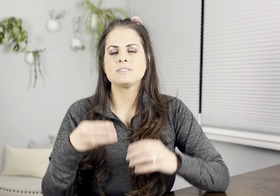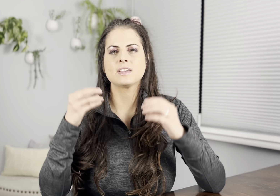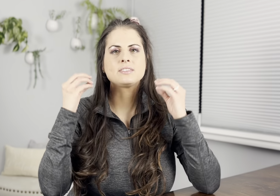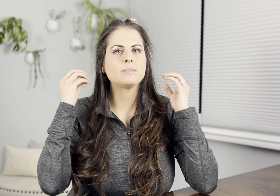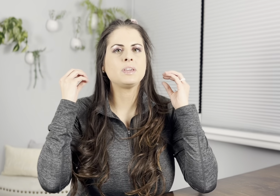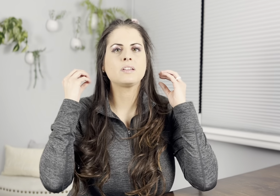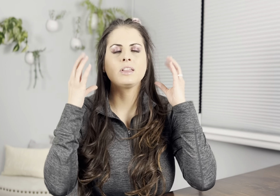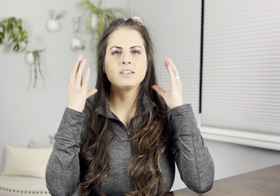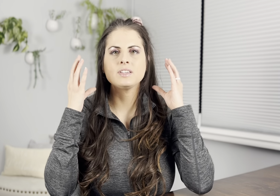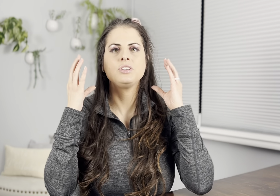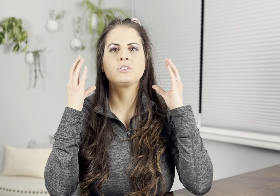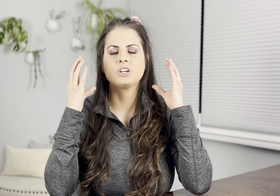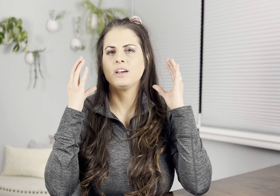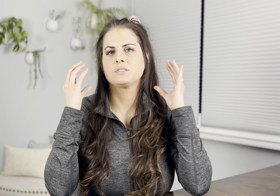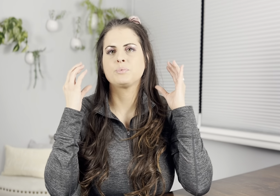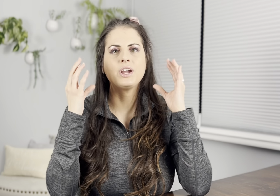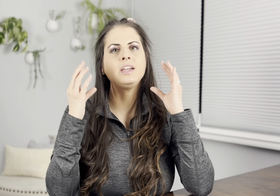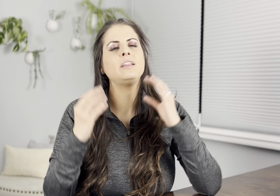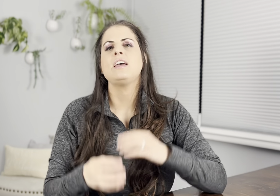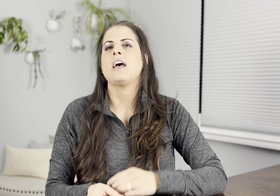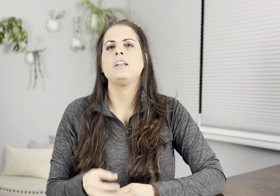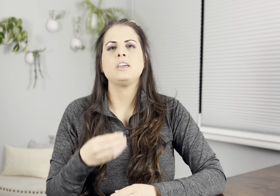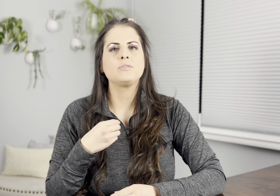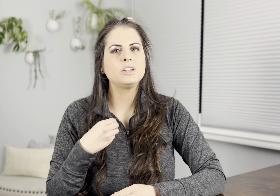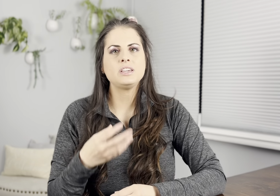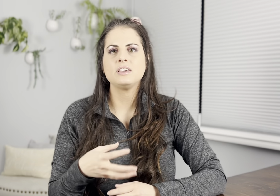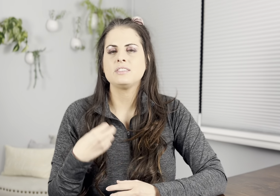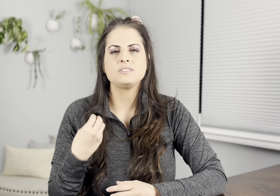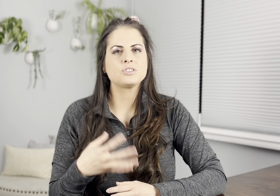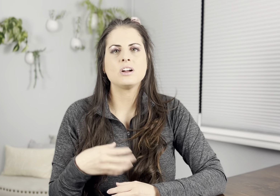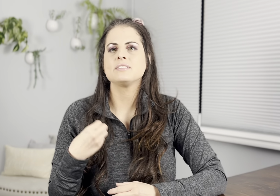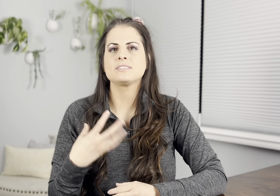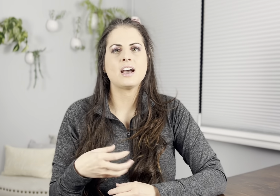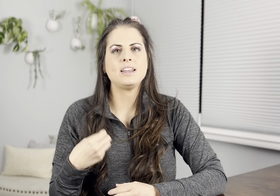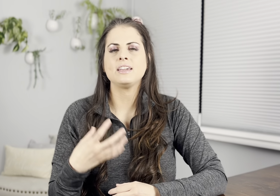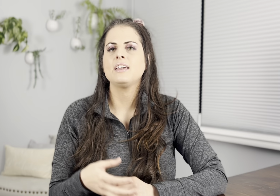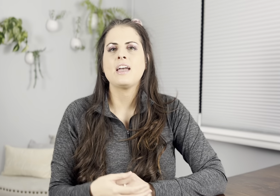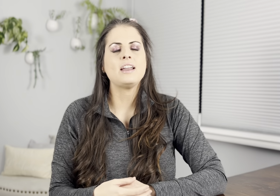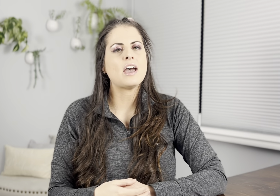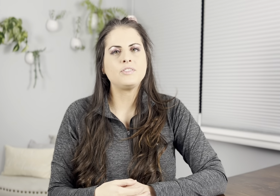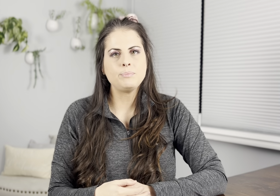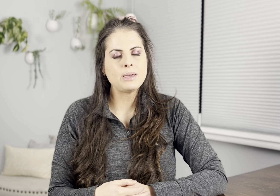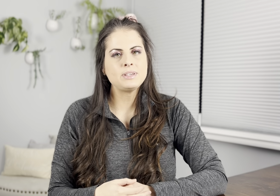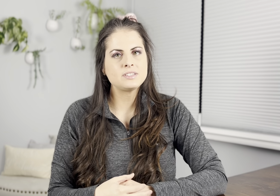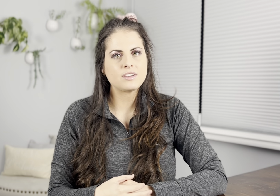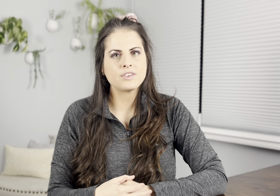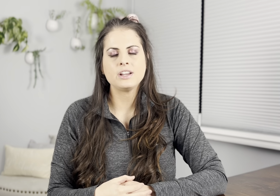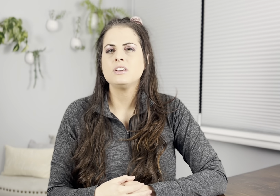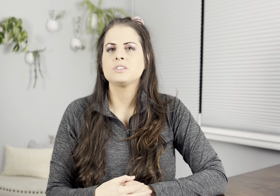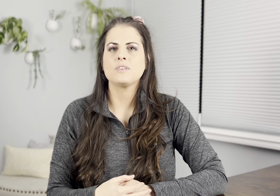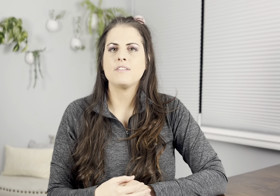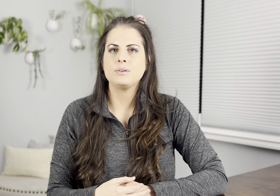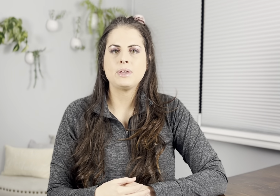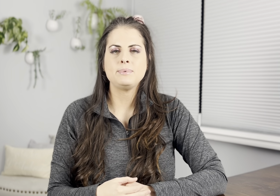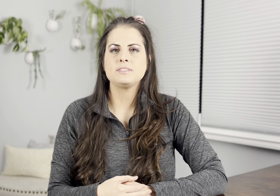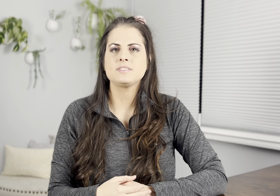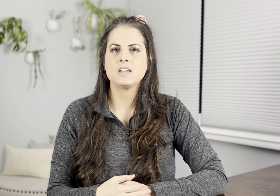like something clicks in your child's brain and they really start signing. And every baby's different. So every baby's stages